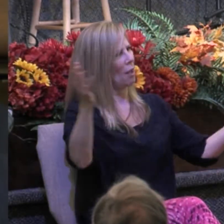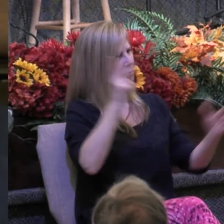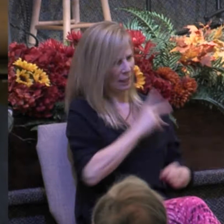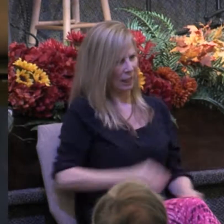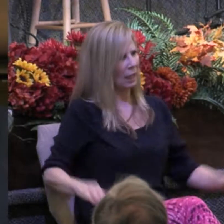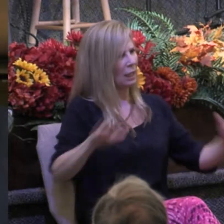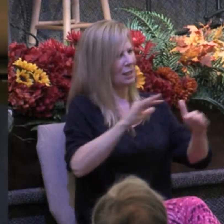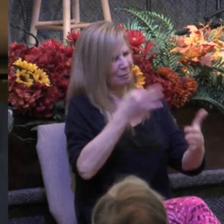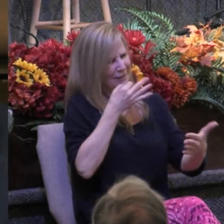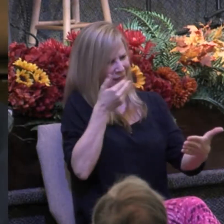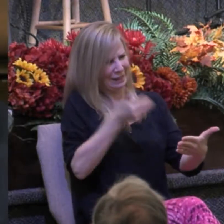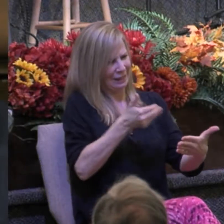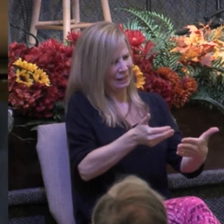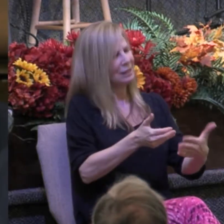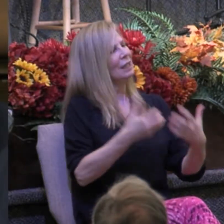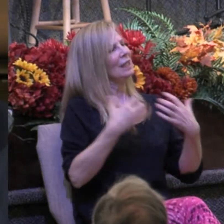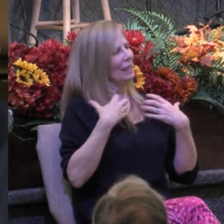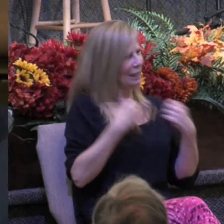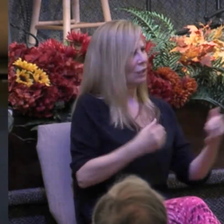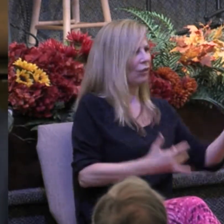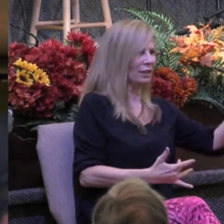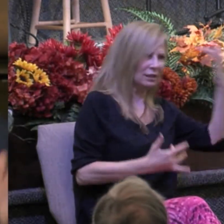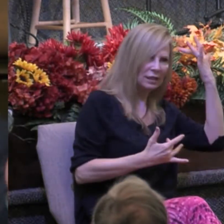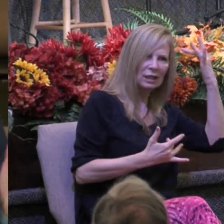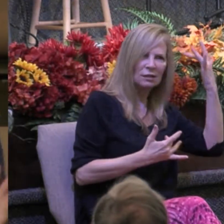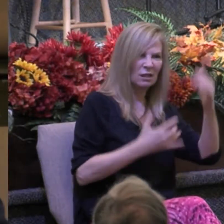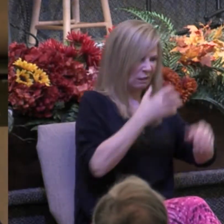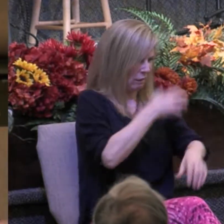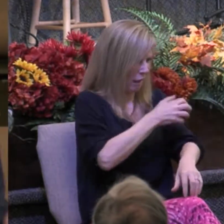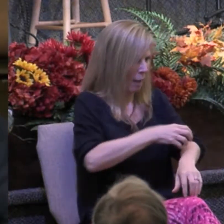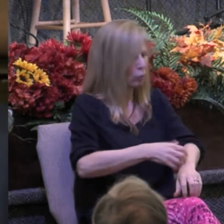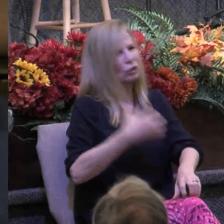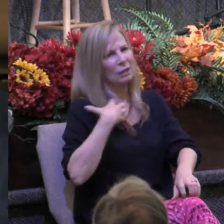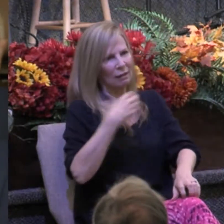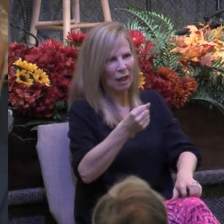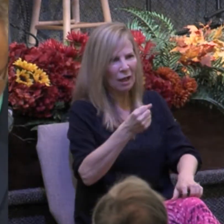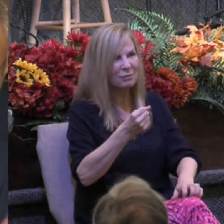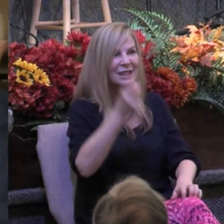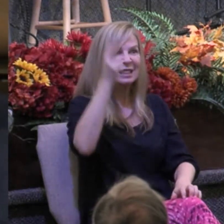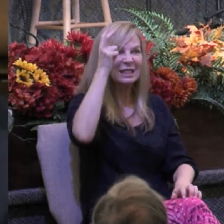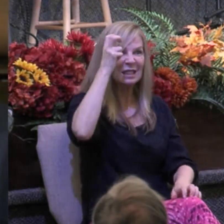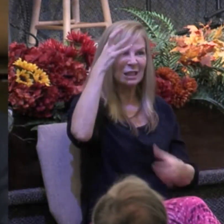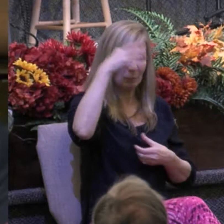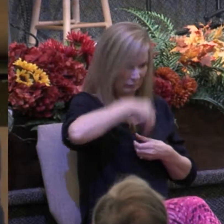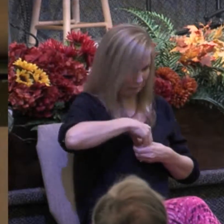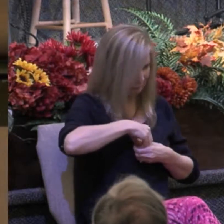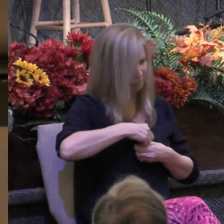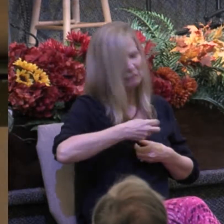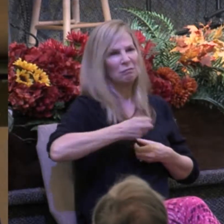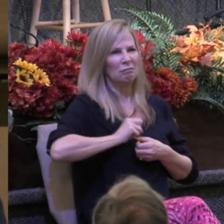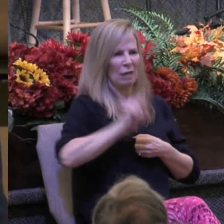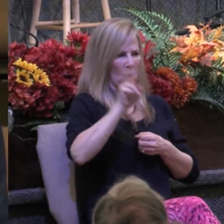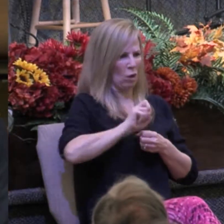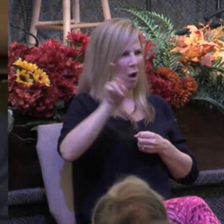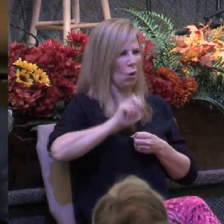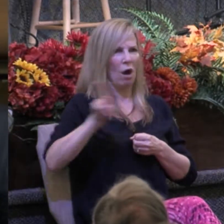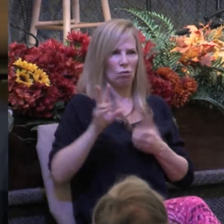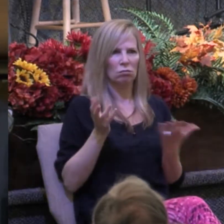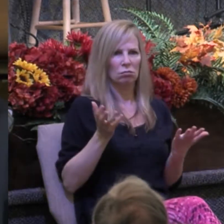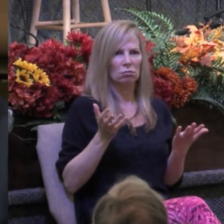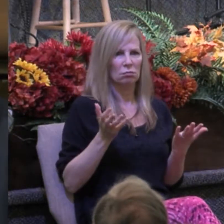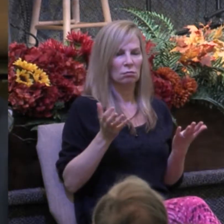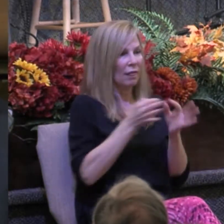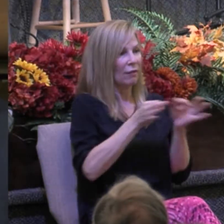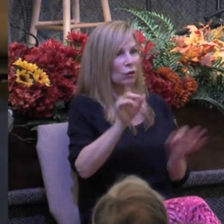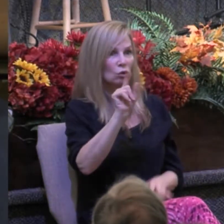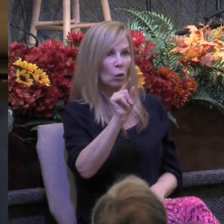sick, raise the dead, cleanse the lepers, cast out demons. Freely you have received, freely give." And then in verse 20, he says, "For it